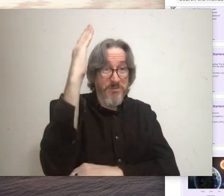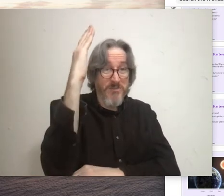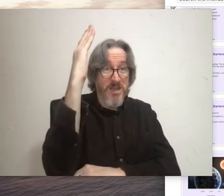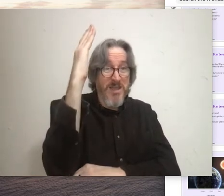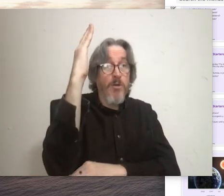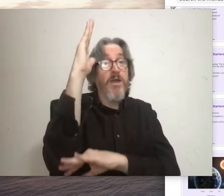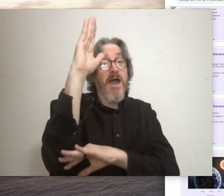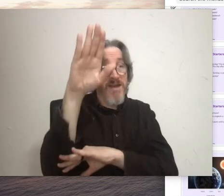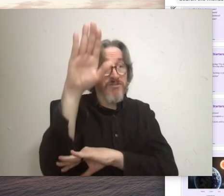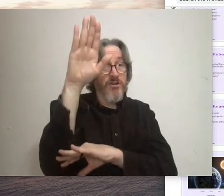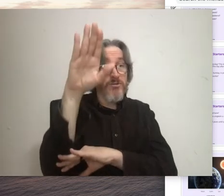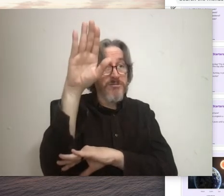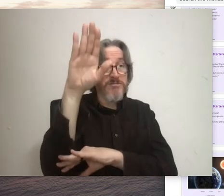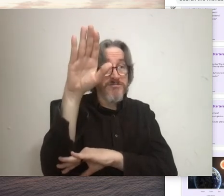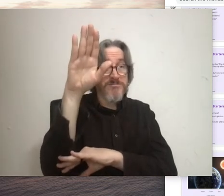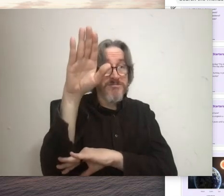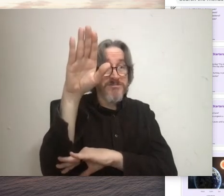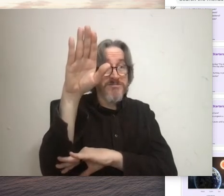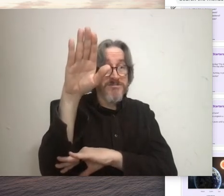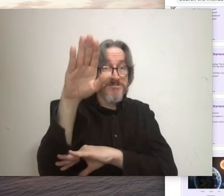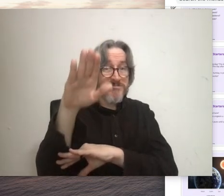jump. We have afternoon,